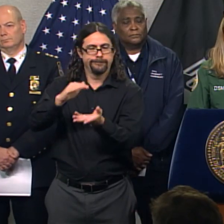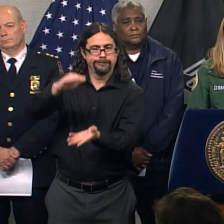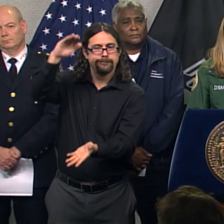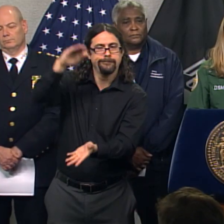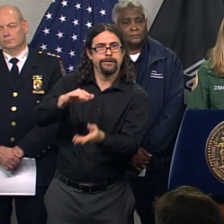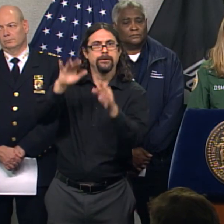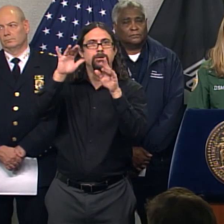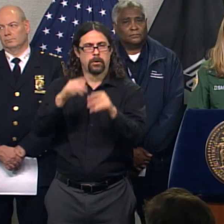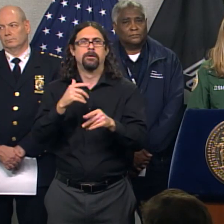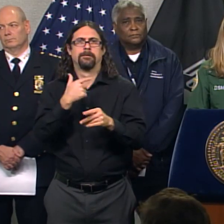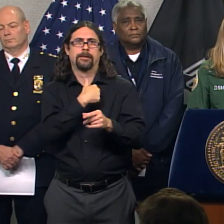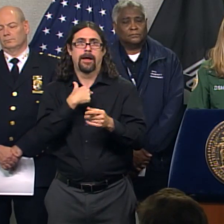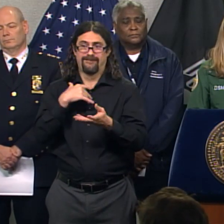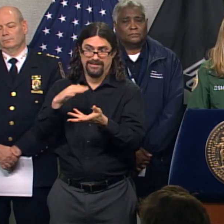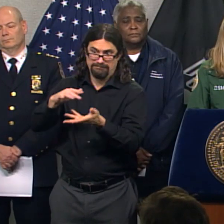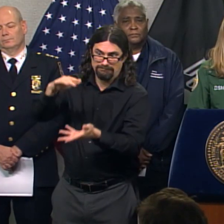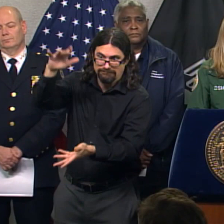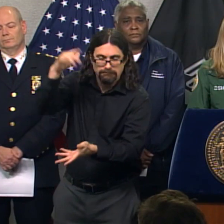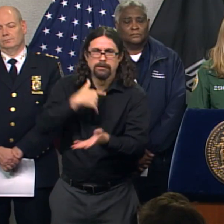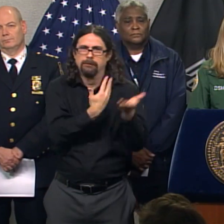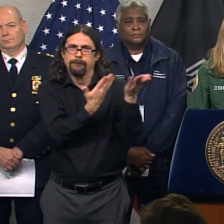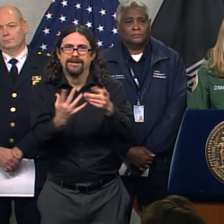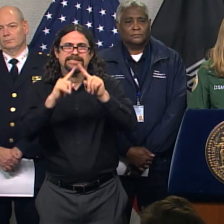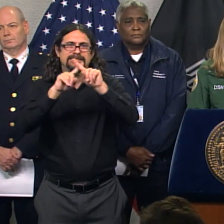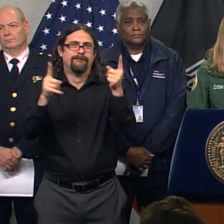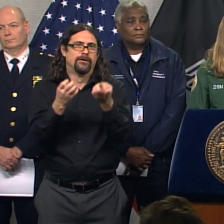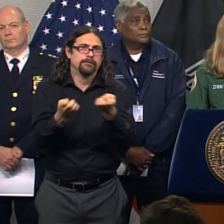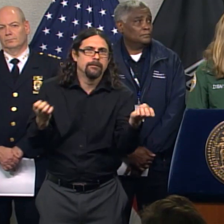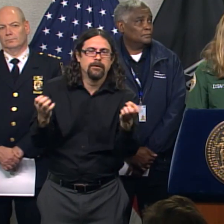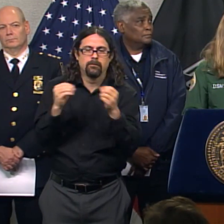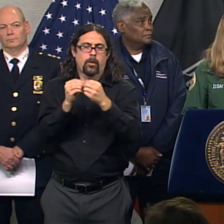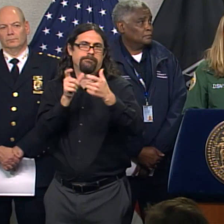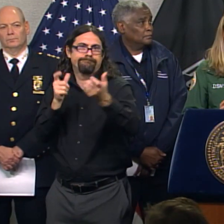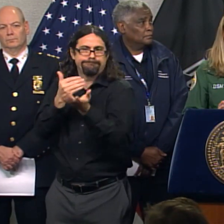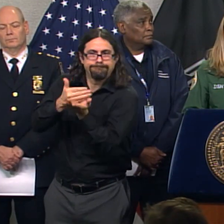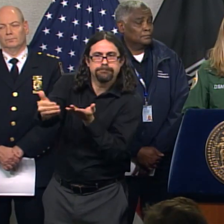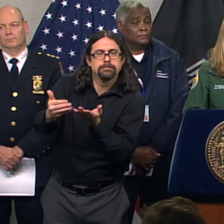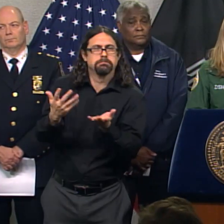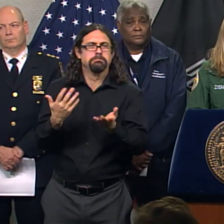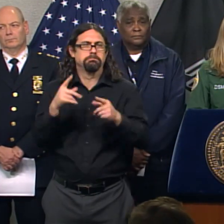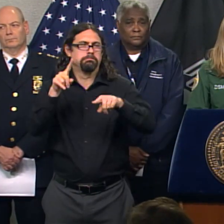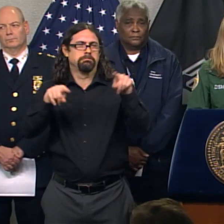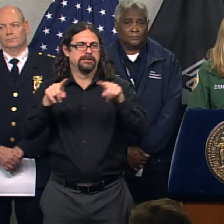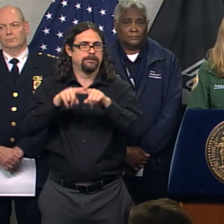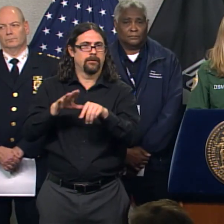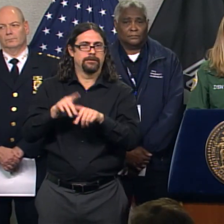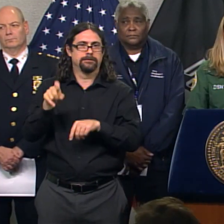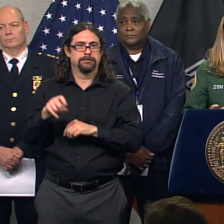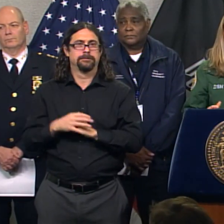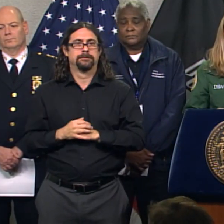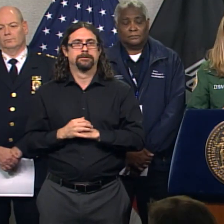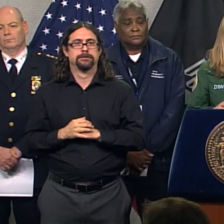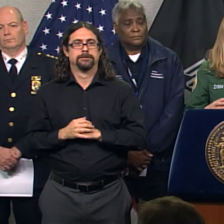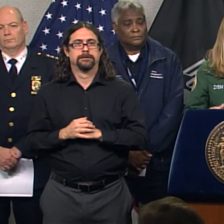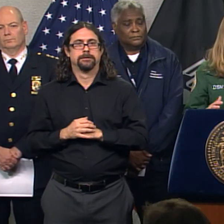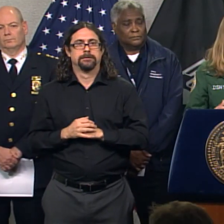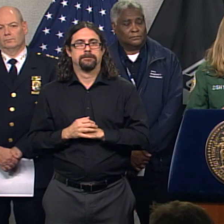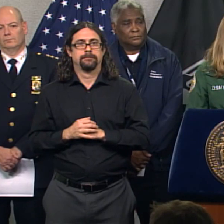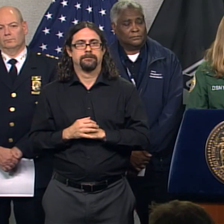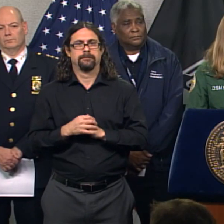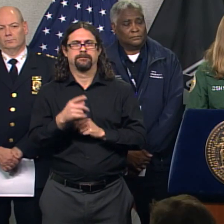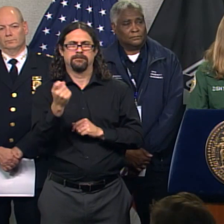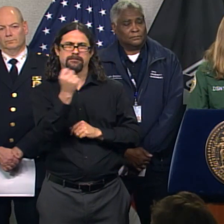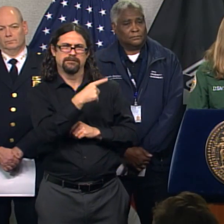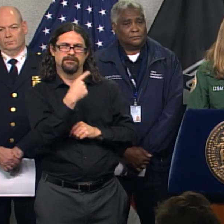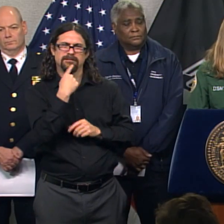critical to getting into those smaller streets. Can you just describe what they look like So, compared to your previous equipment? Absolutely. So the halter looks